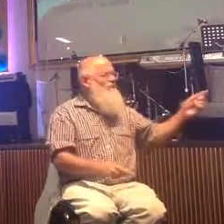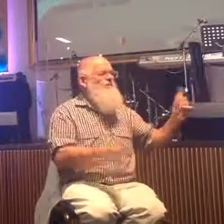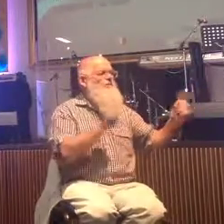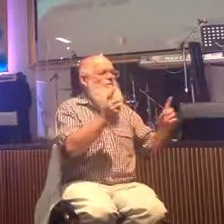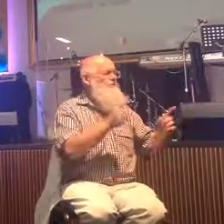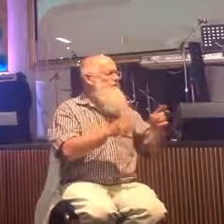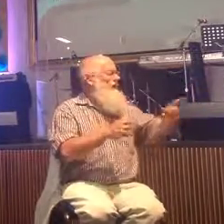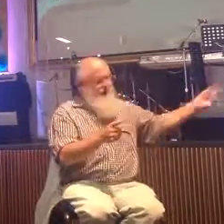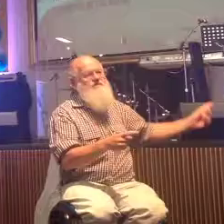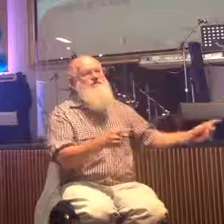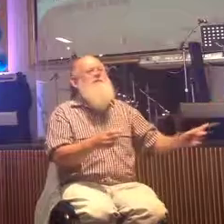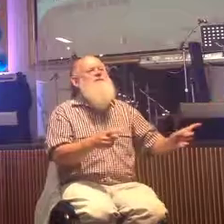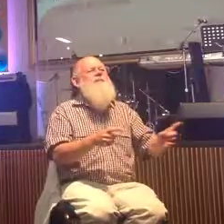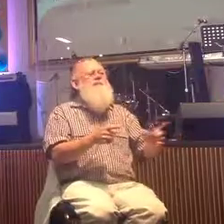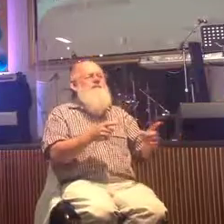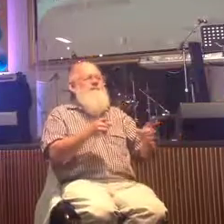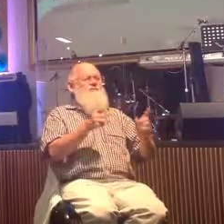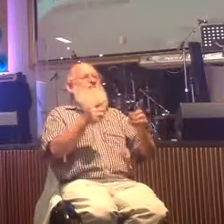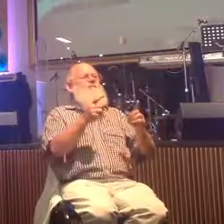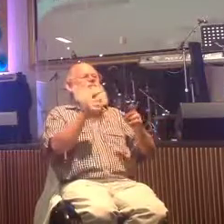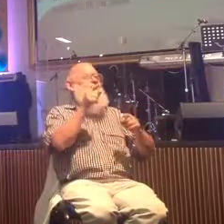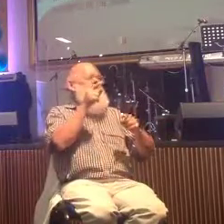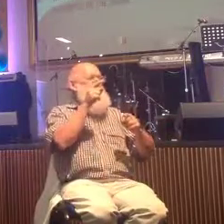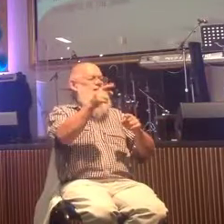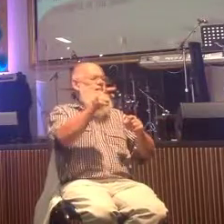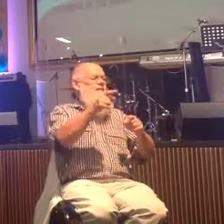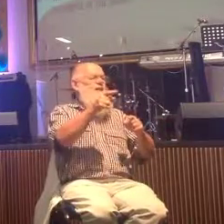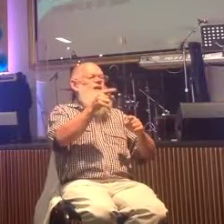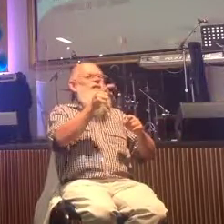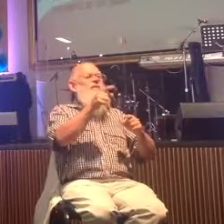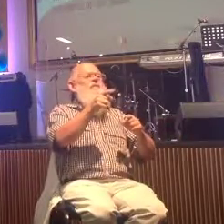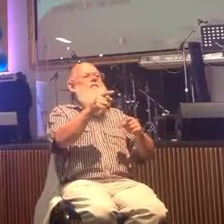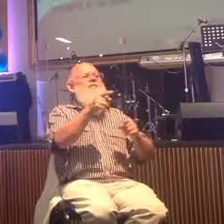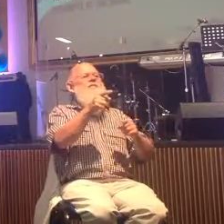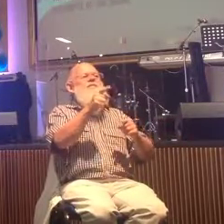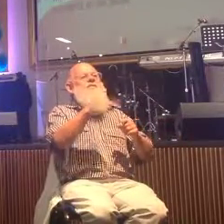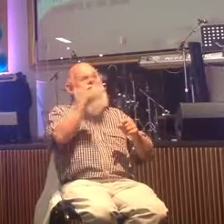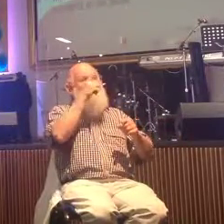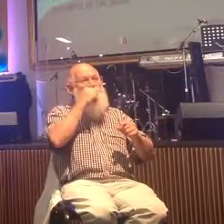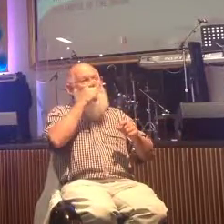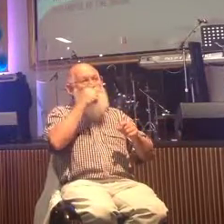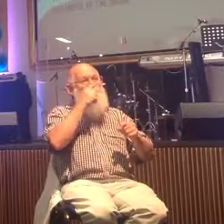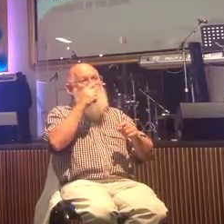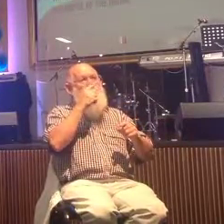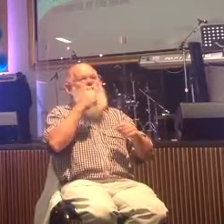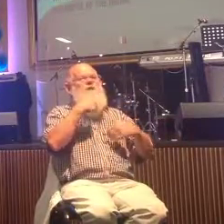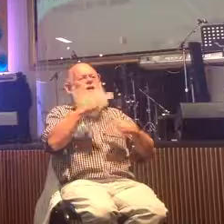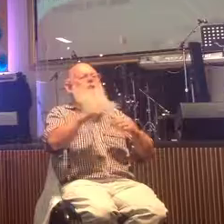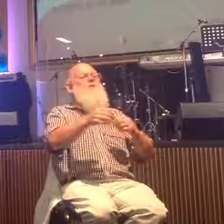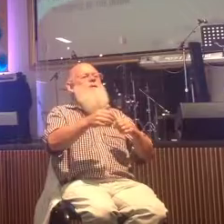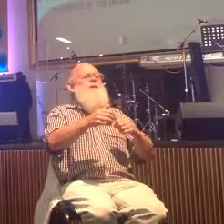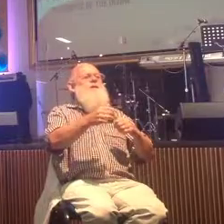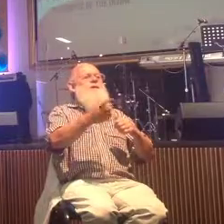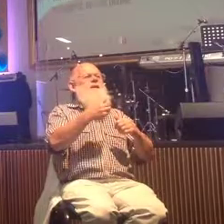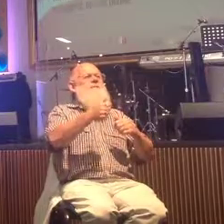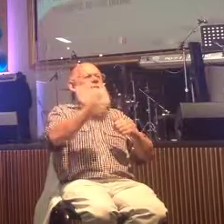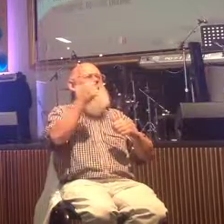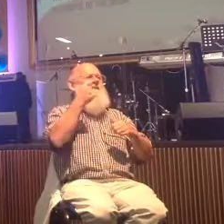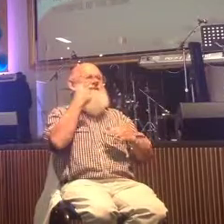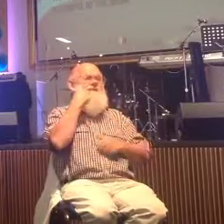comes to Jesus. Jesus saves him. Demons go. They're all gone. And then the people run off. They come back and they